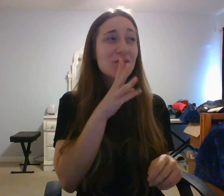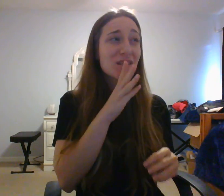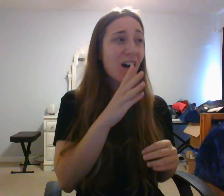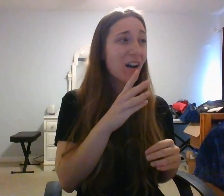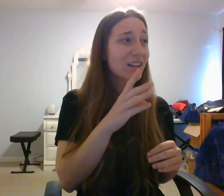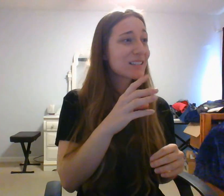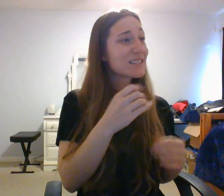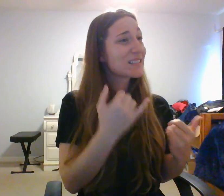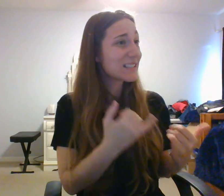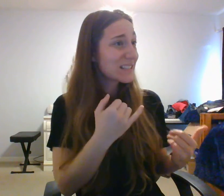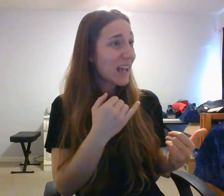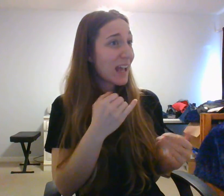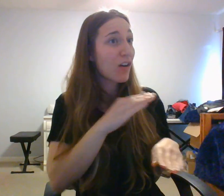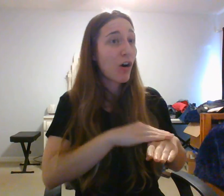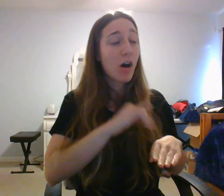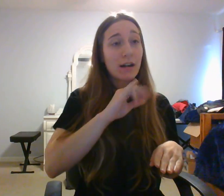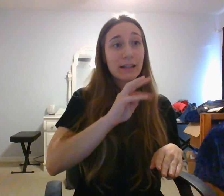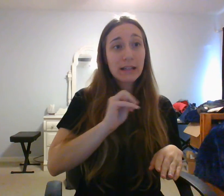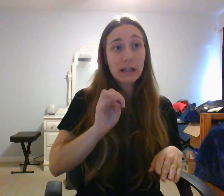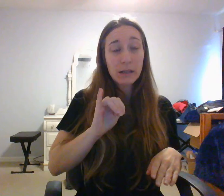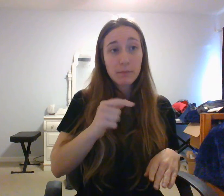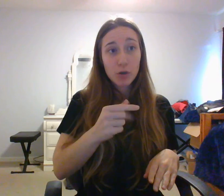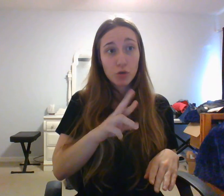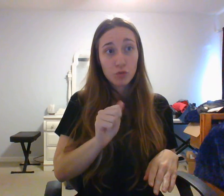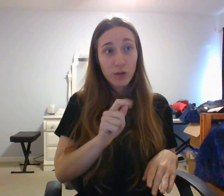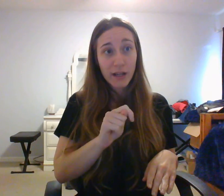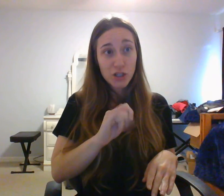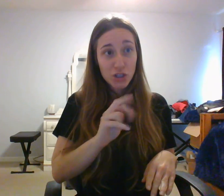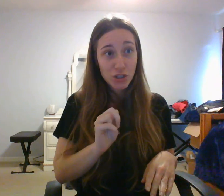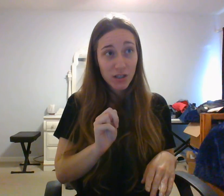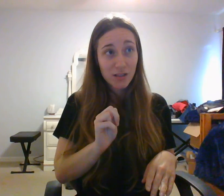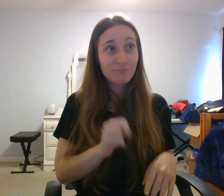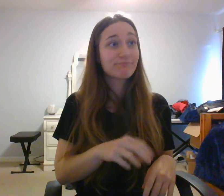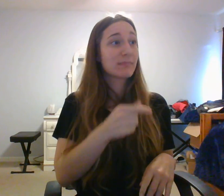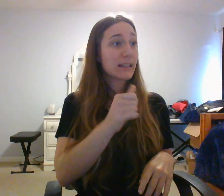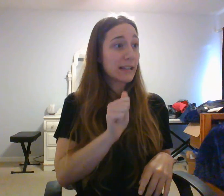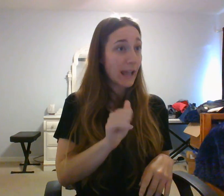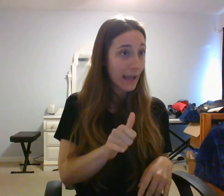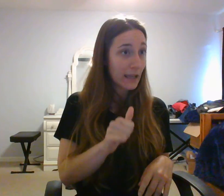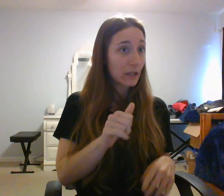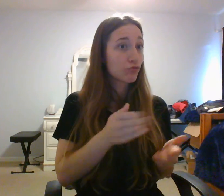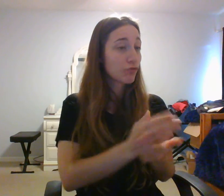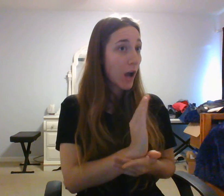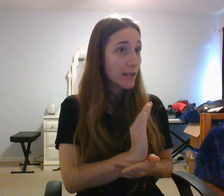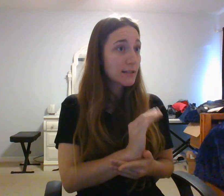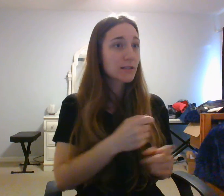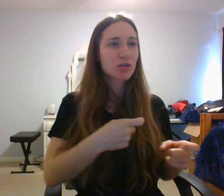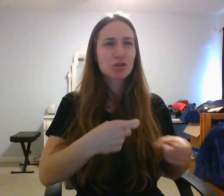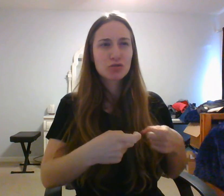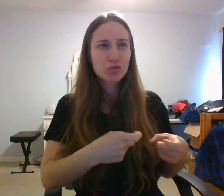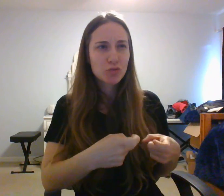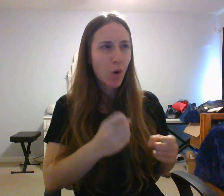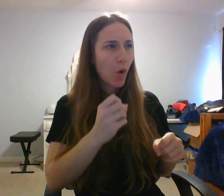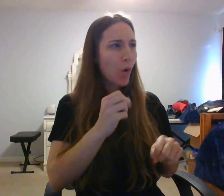immigration reform, for gay rights, control of the proliferation of guns, they are